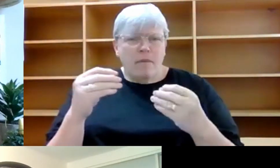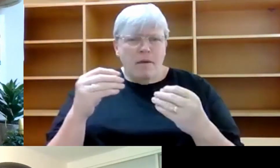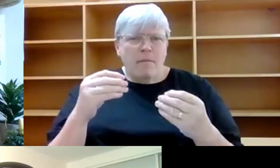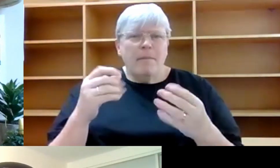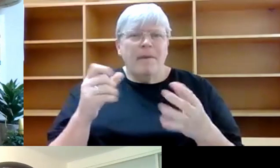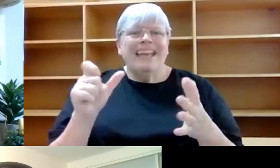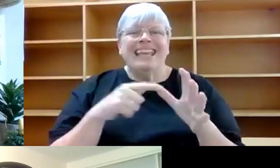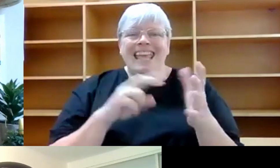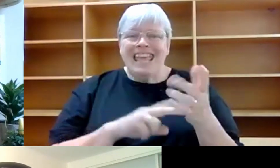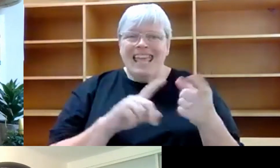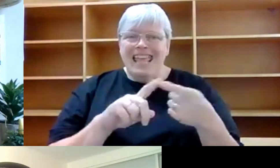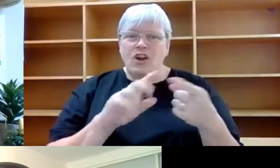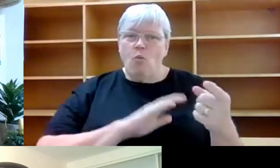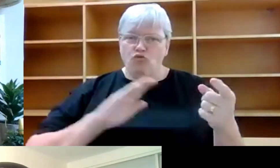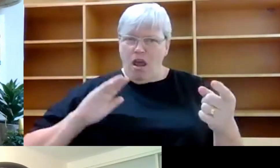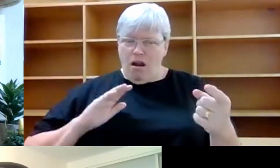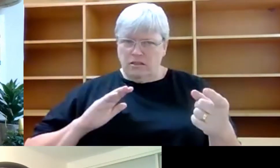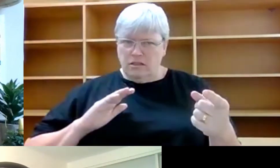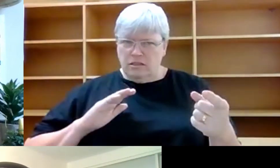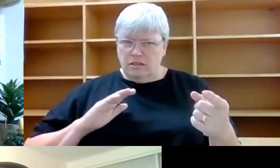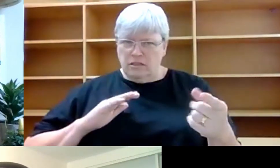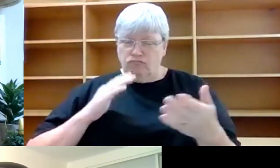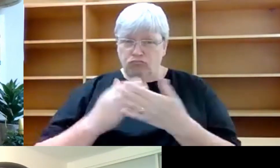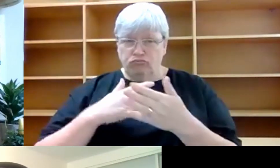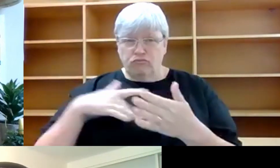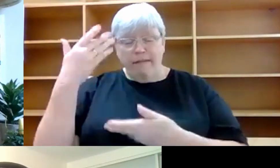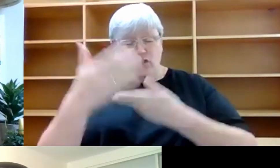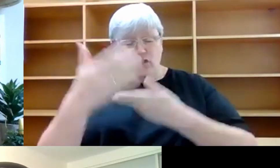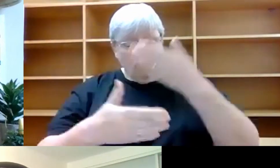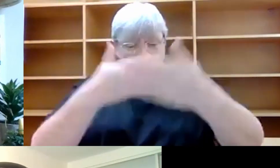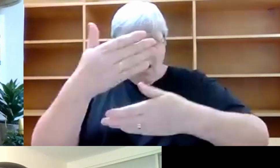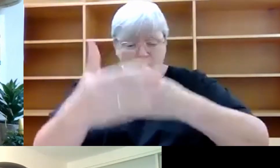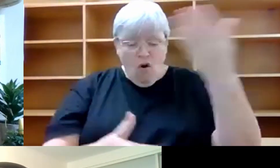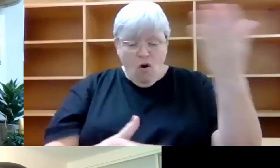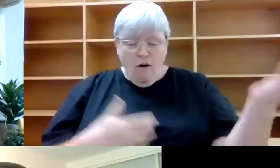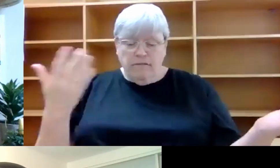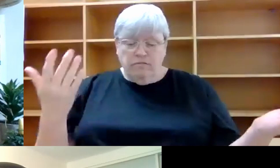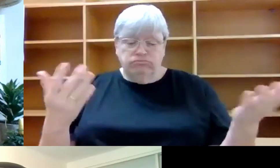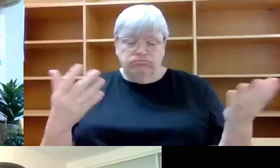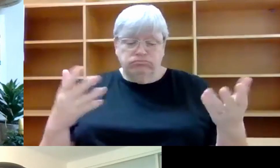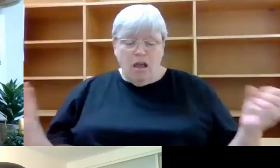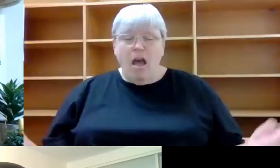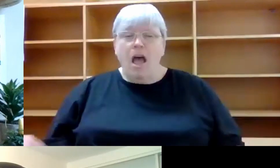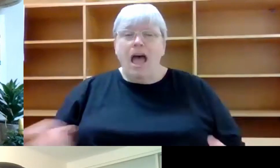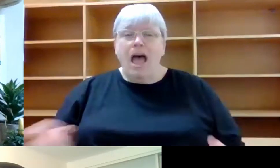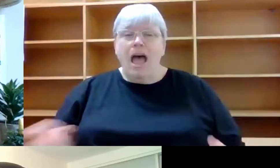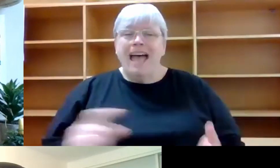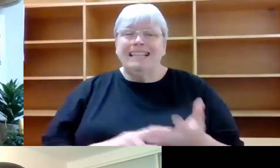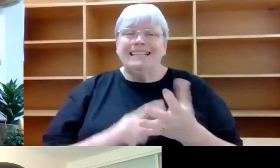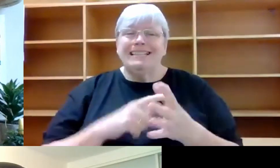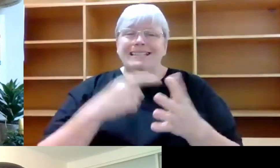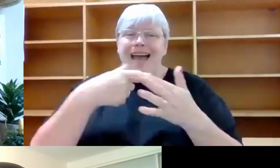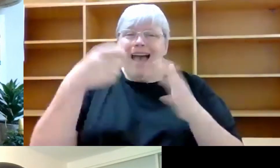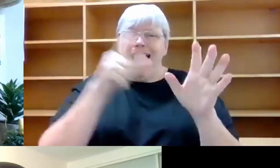Warriors, which tells the true-to-life story of Tacky's War, which was a slave uprising against British slavers in 18th